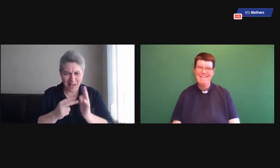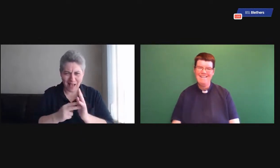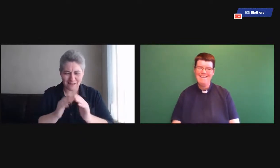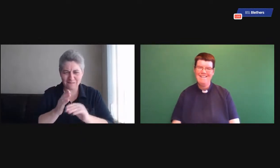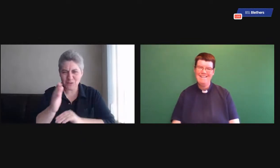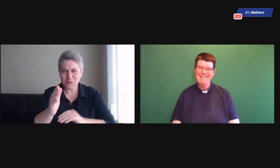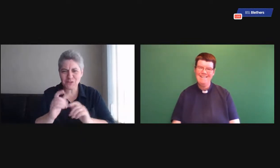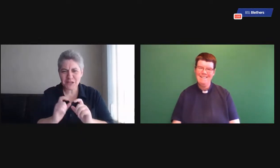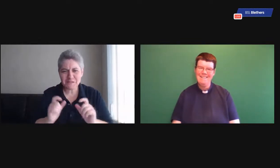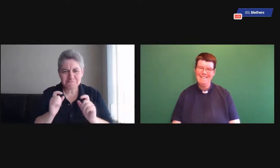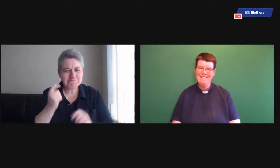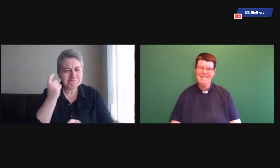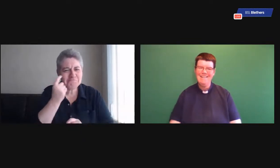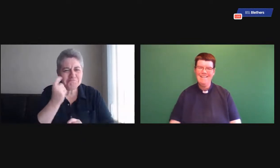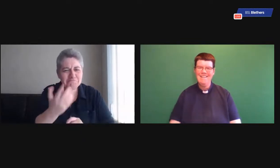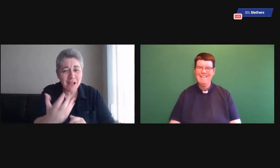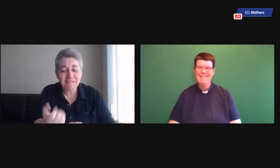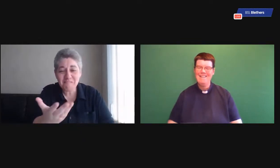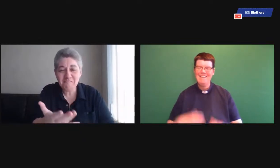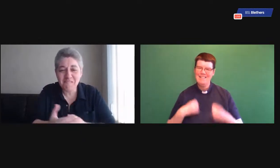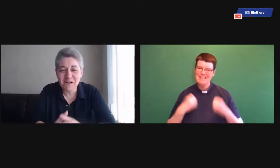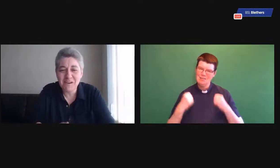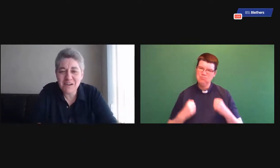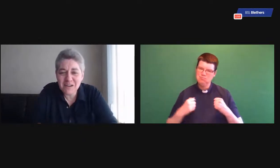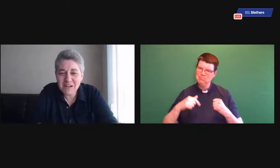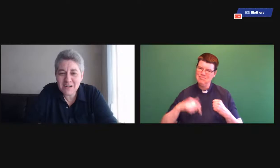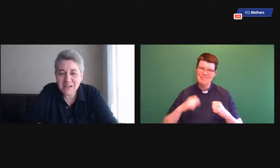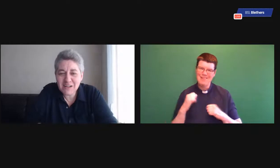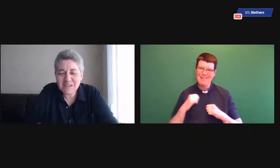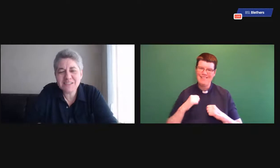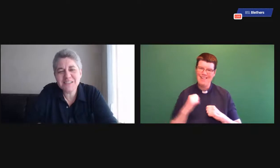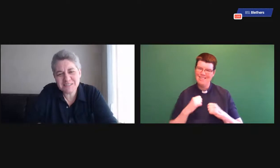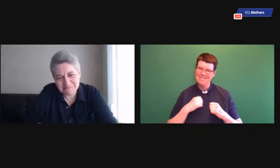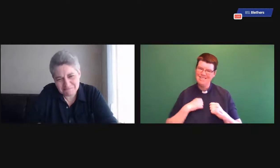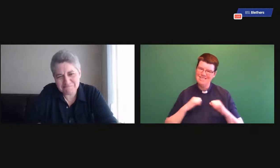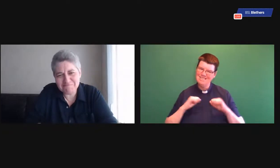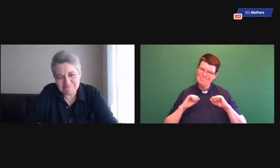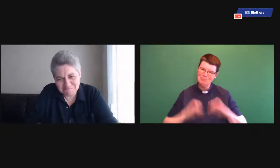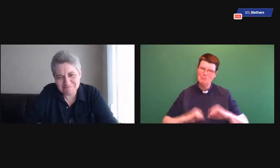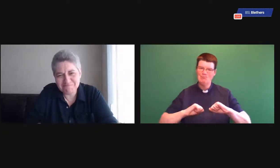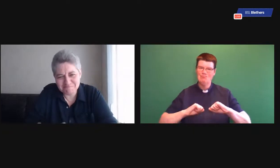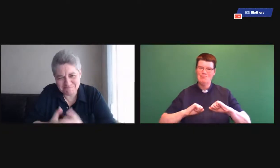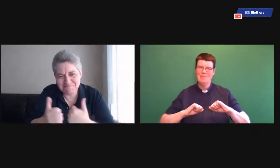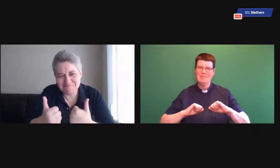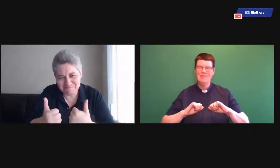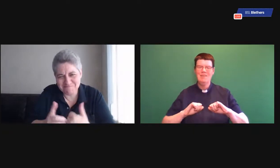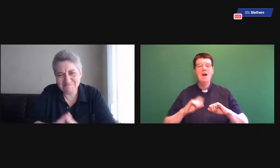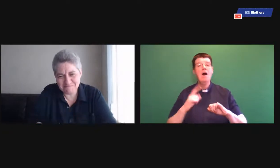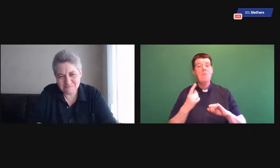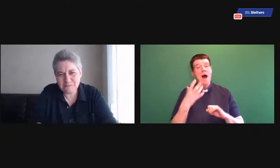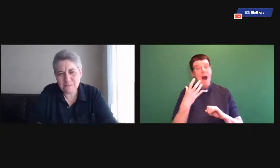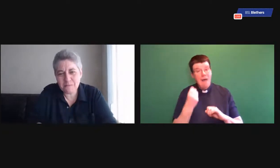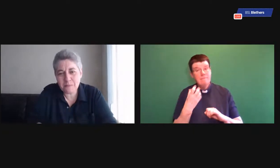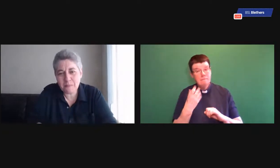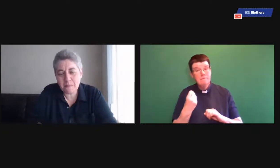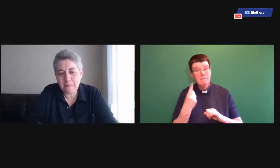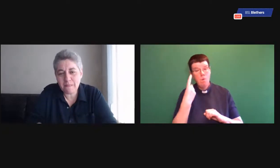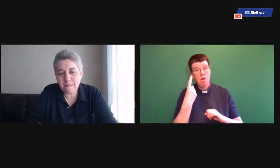to stay in Scotland or do you want to dump us and travel the world? What do you want to do? Oh no, I'm Scottish. I'm staying